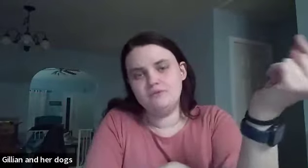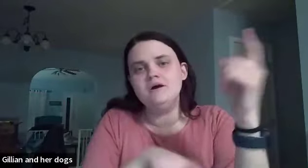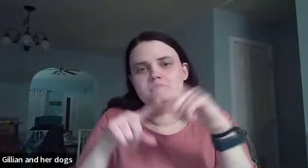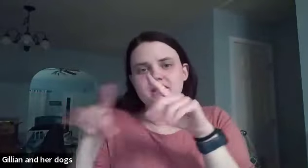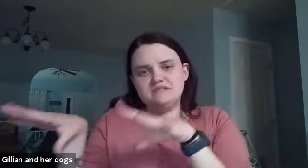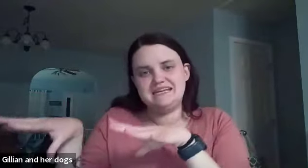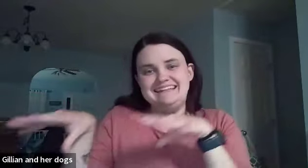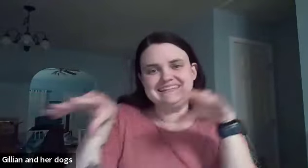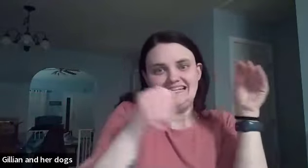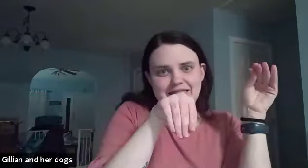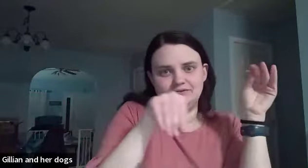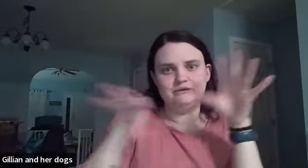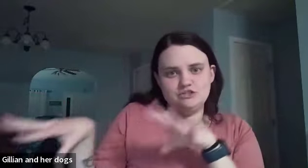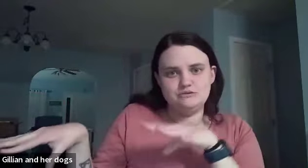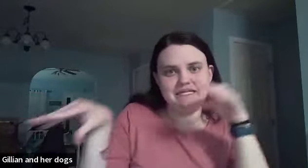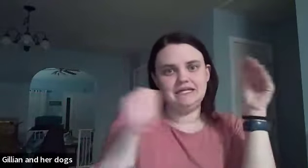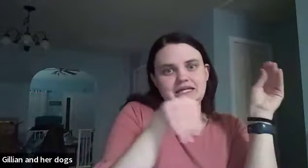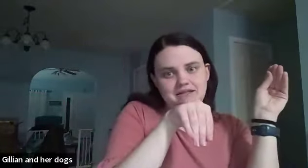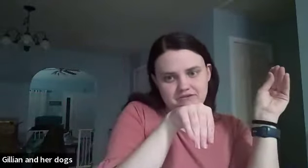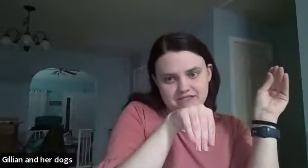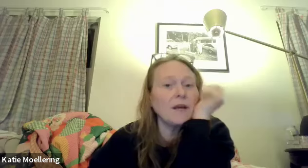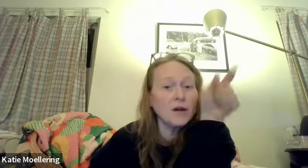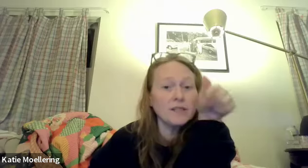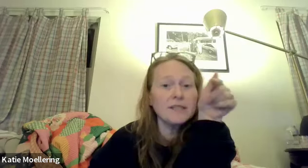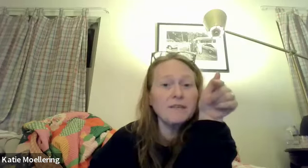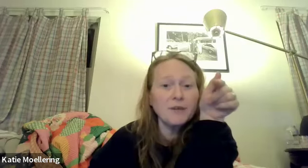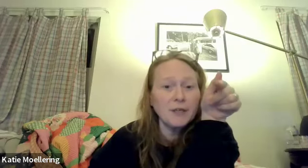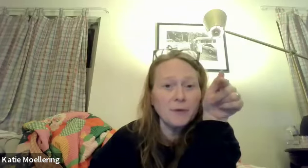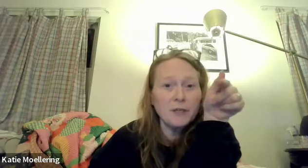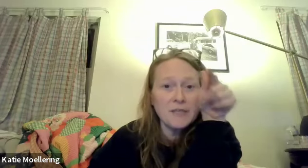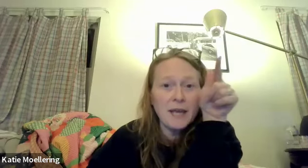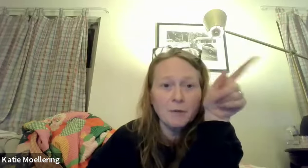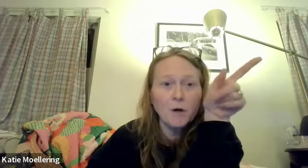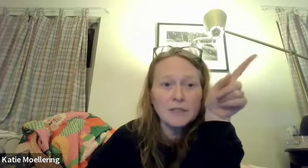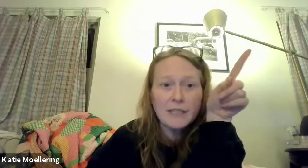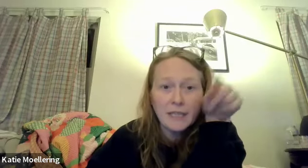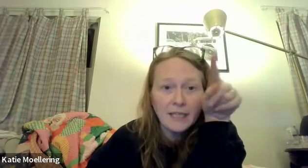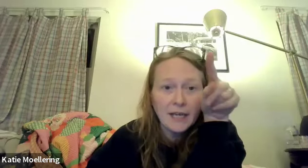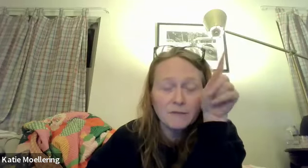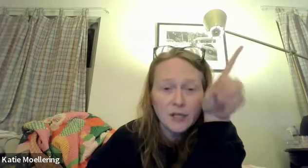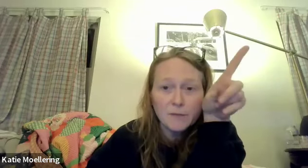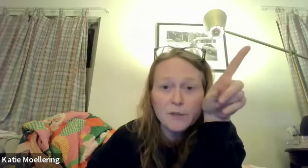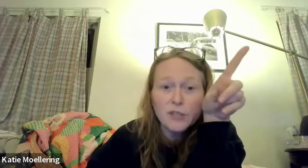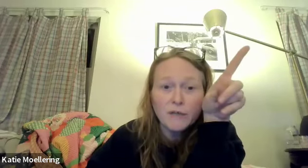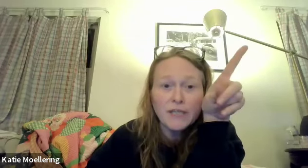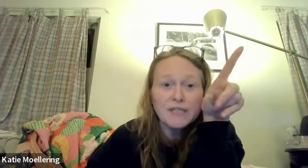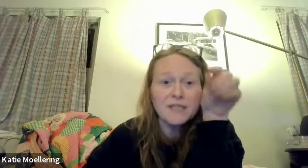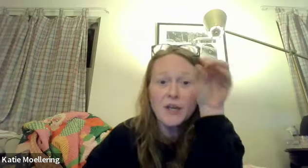go, but I'm saying like leave. We need to leave. Okay, honestly, for anyone who has ever worked in any kind of customer service,